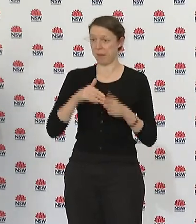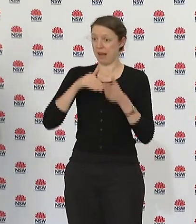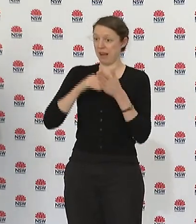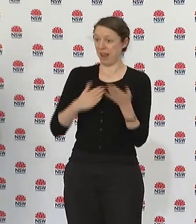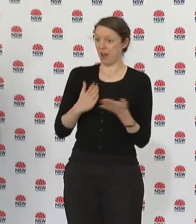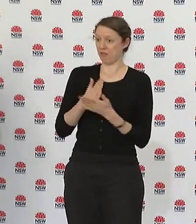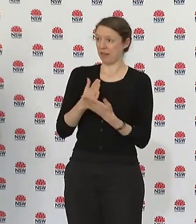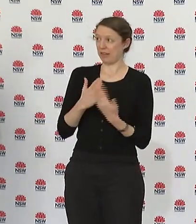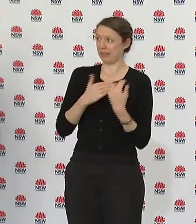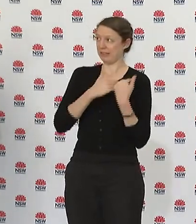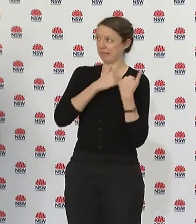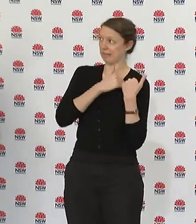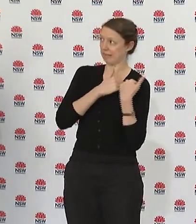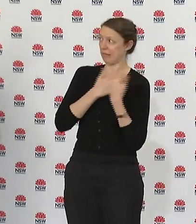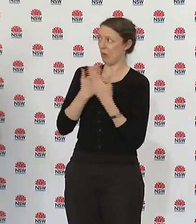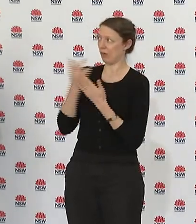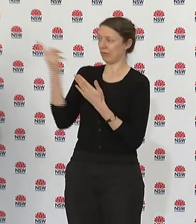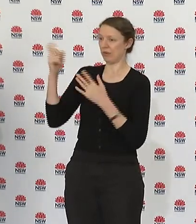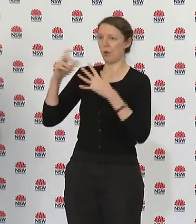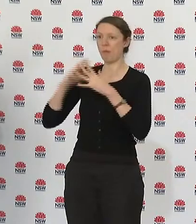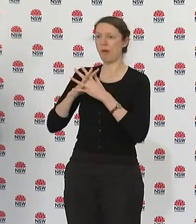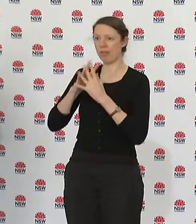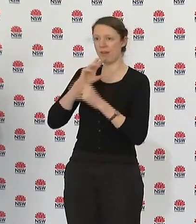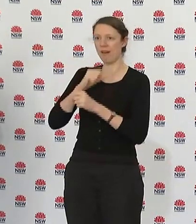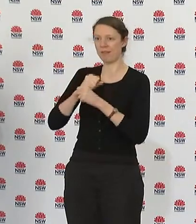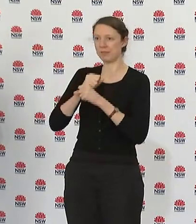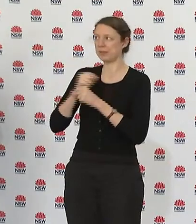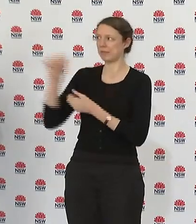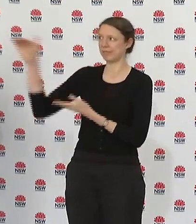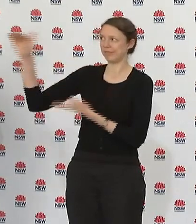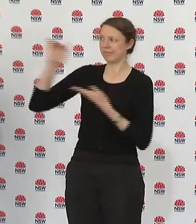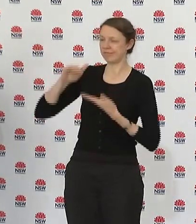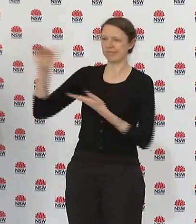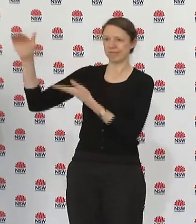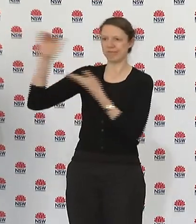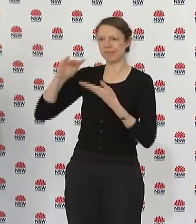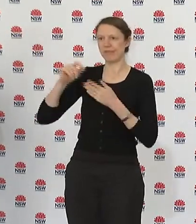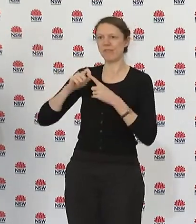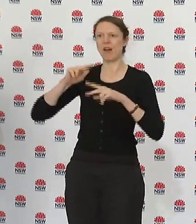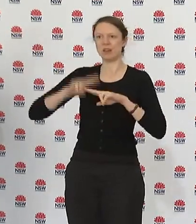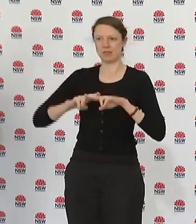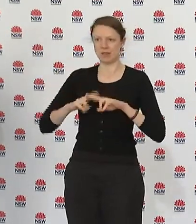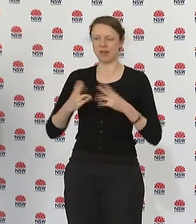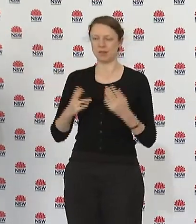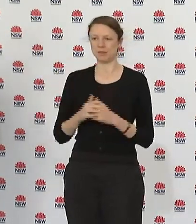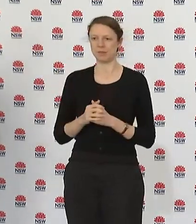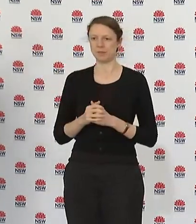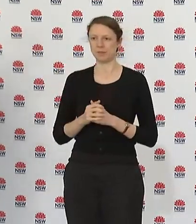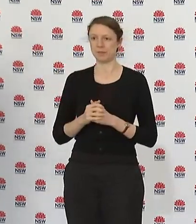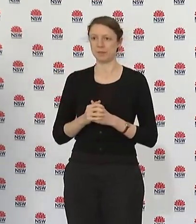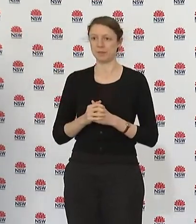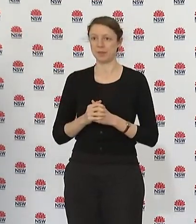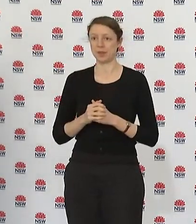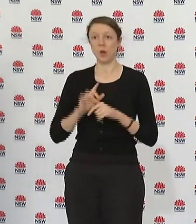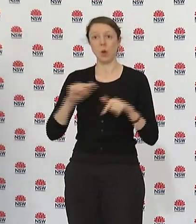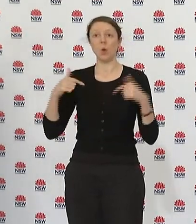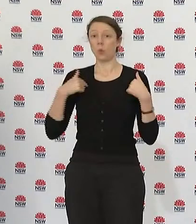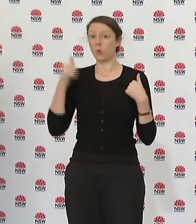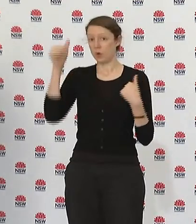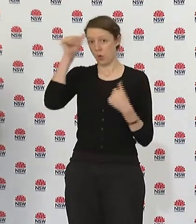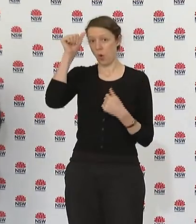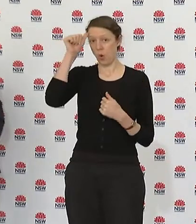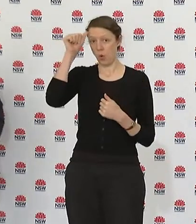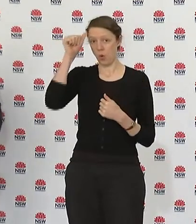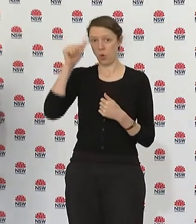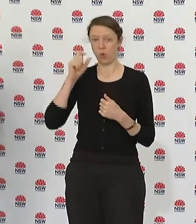government's supplies of the Pfizer vaccine. And I have to say at the moment, we know for a fact that we will